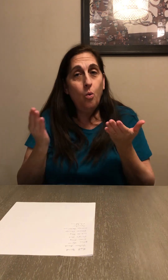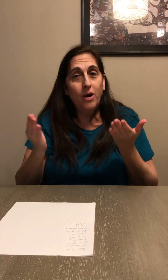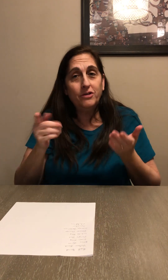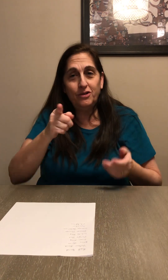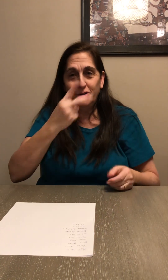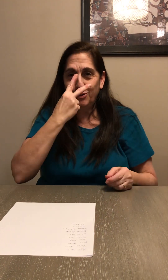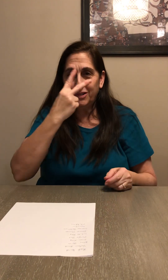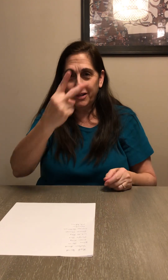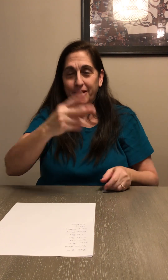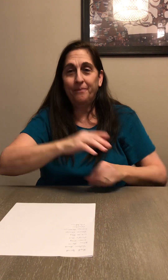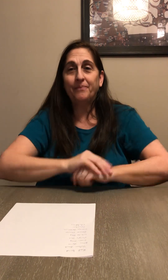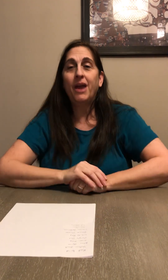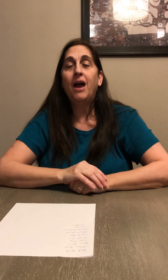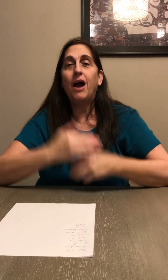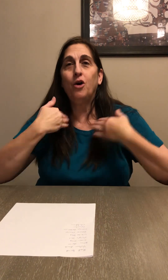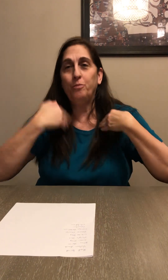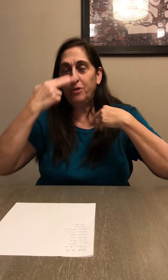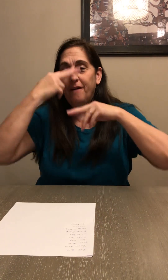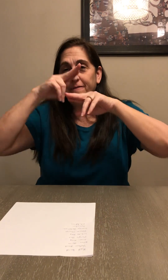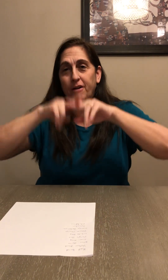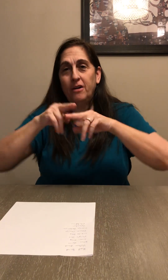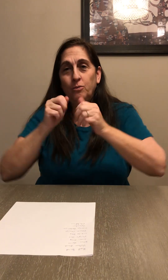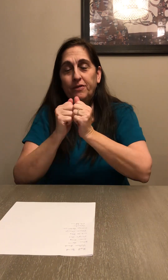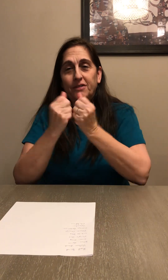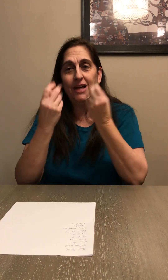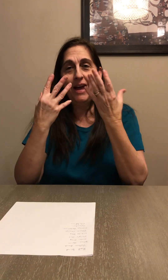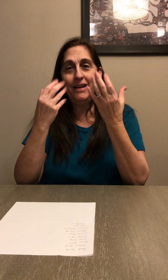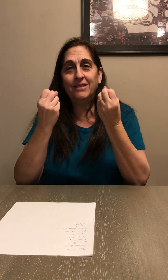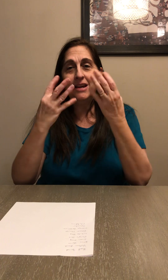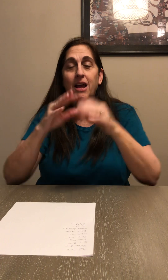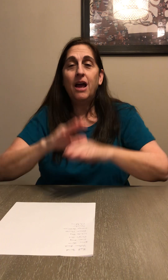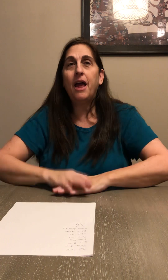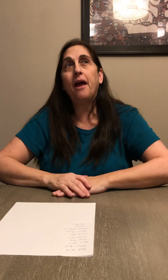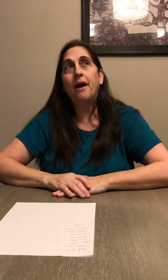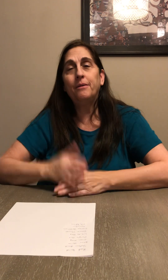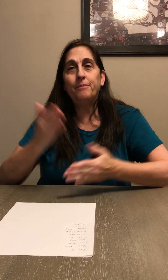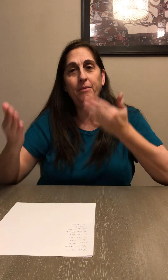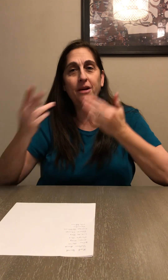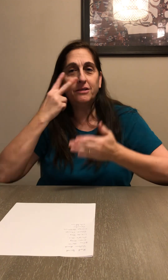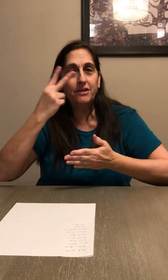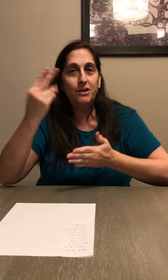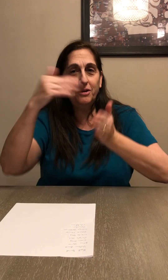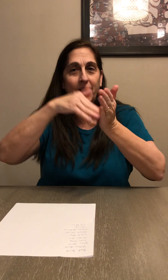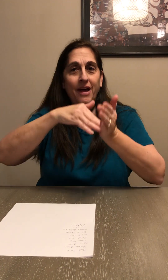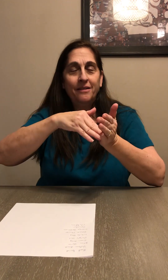what do you see? I hope you have fun with the signs, and maybe I'll see you again